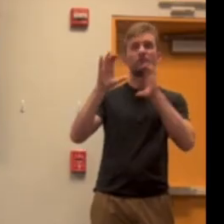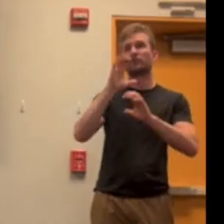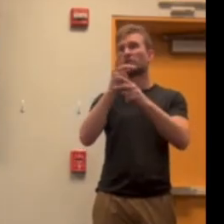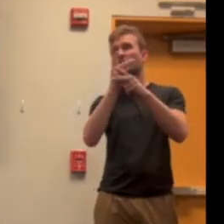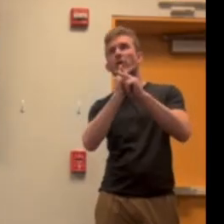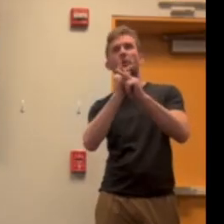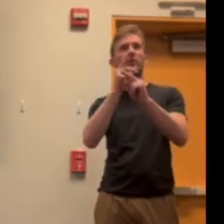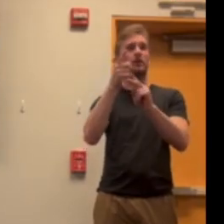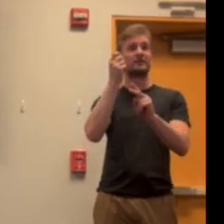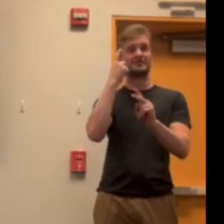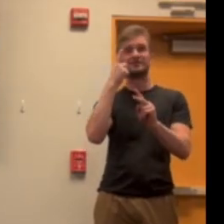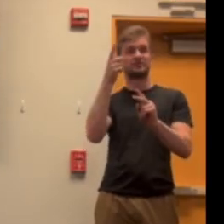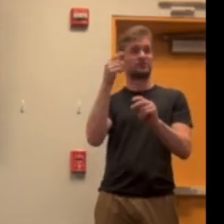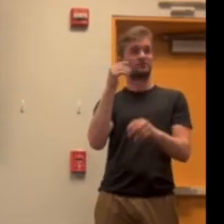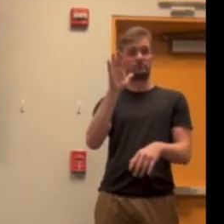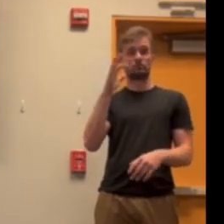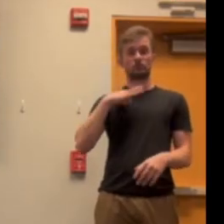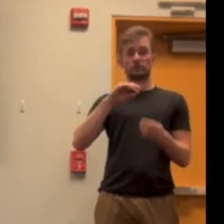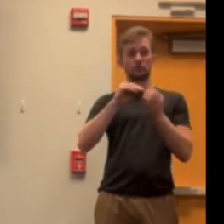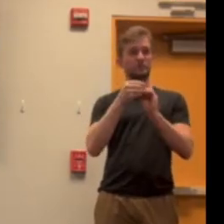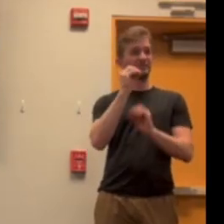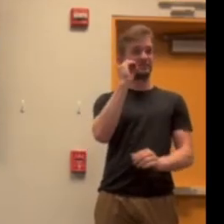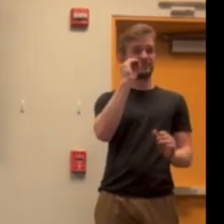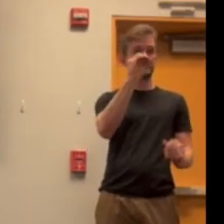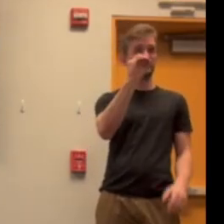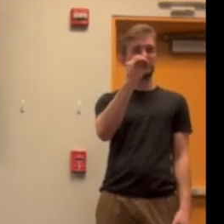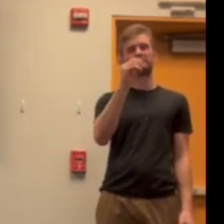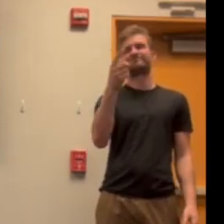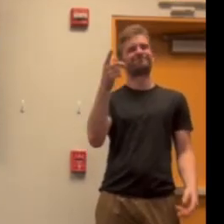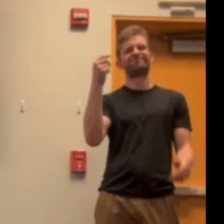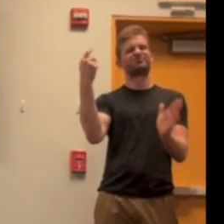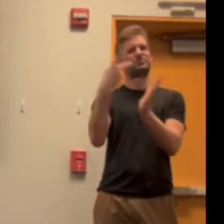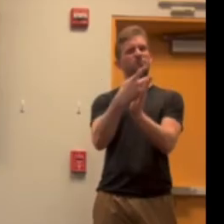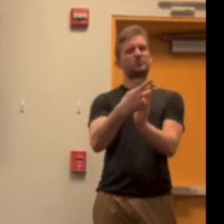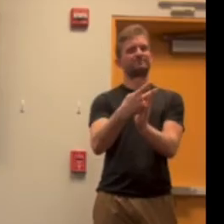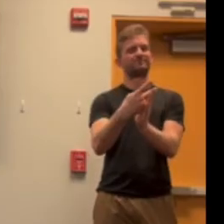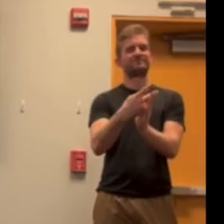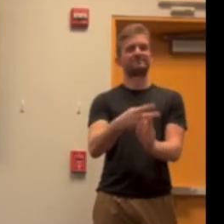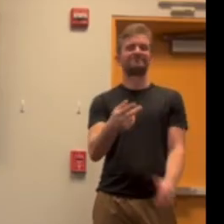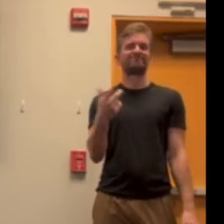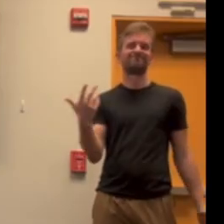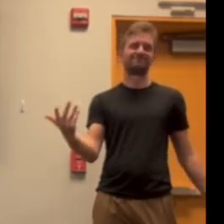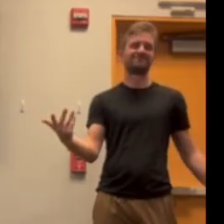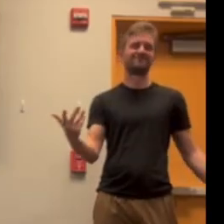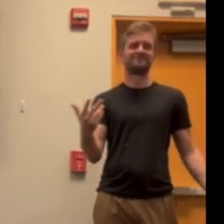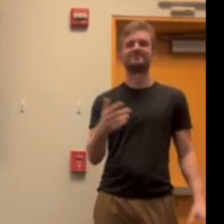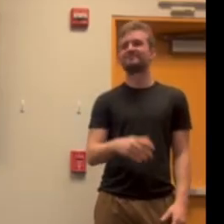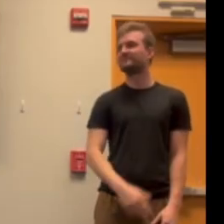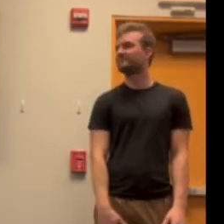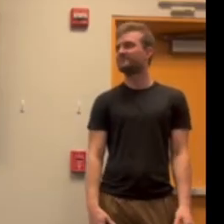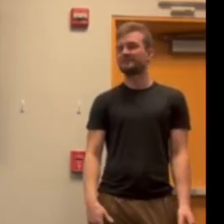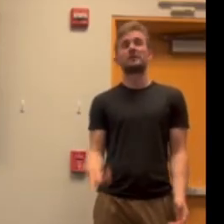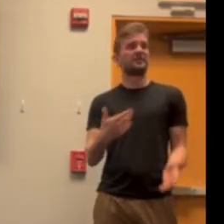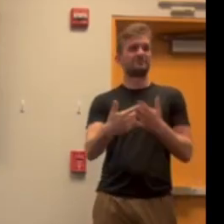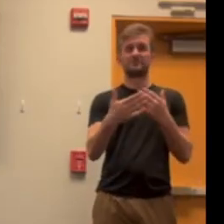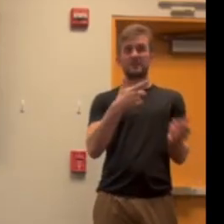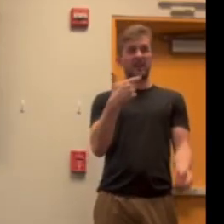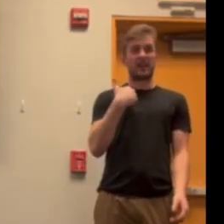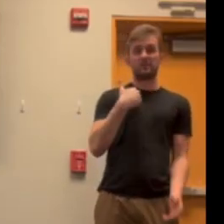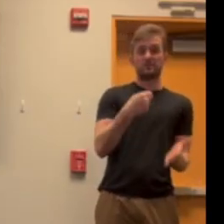approved. So you want to start building credit early on, even if you have money to pay things off. Still try to build credit with little credit cards or something